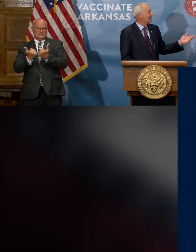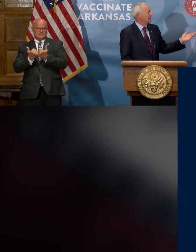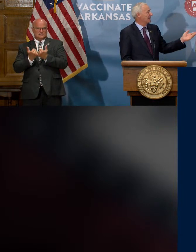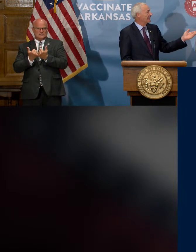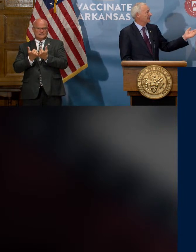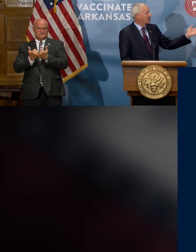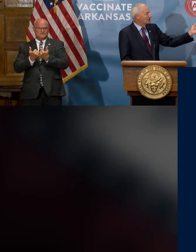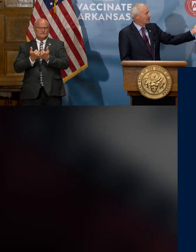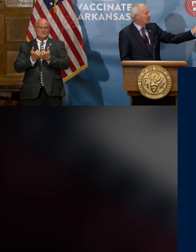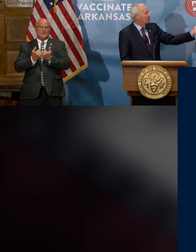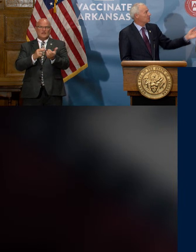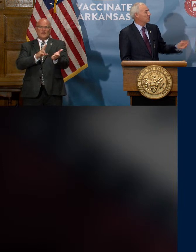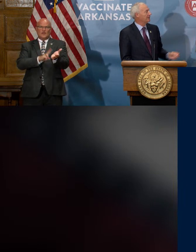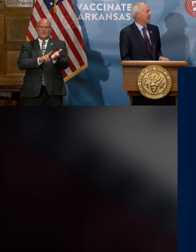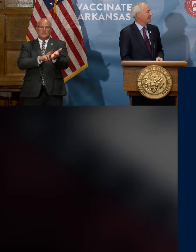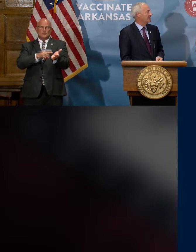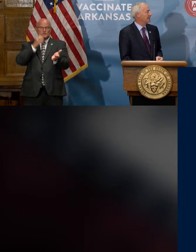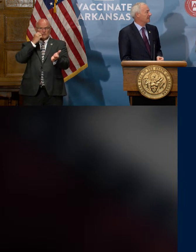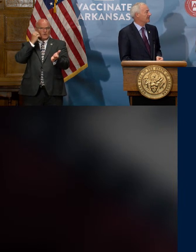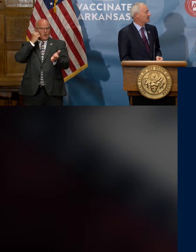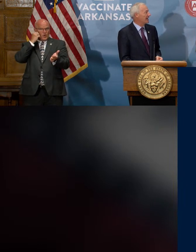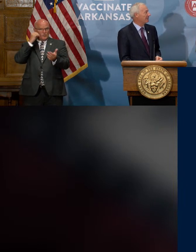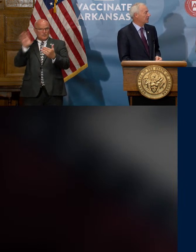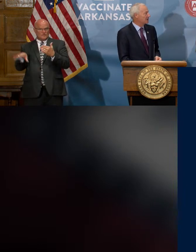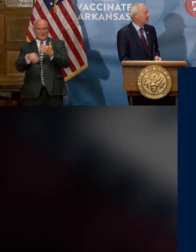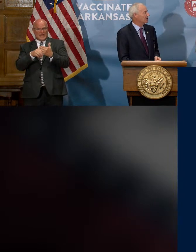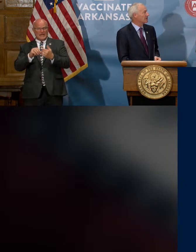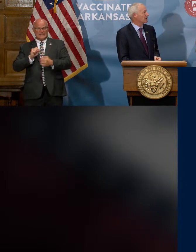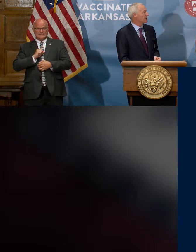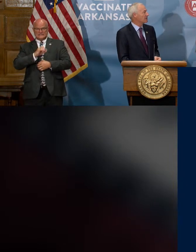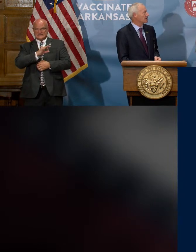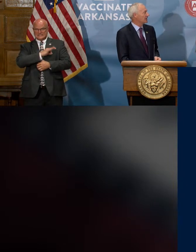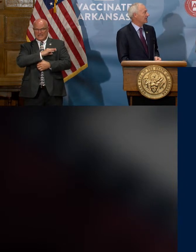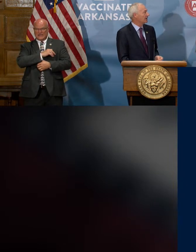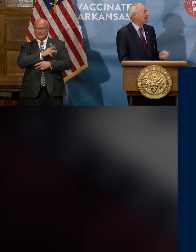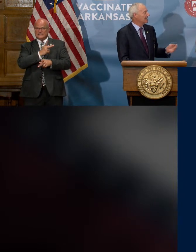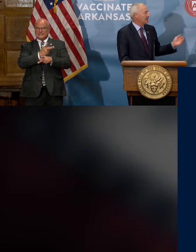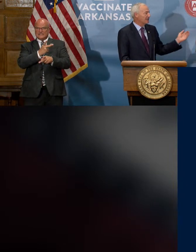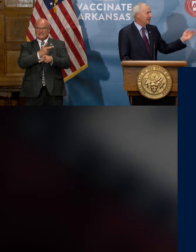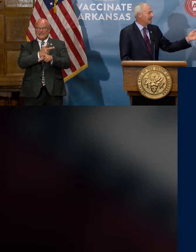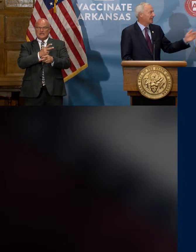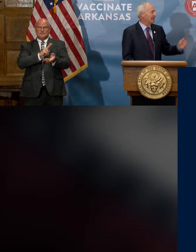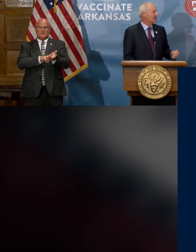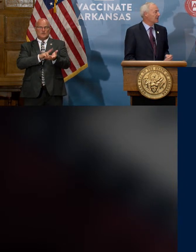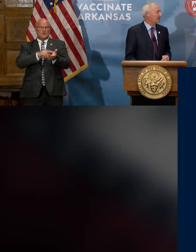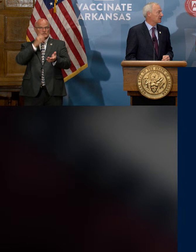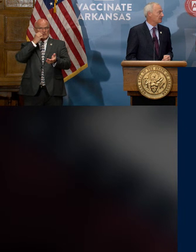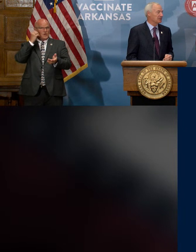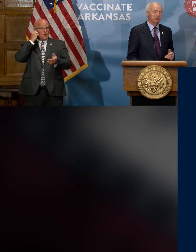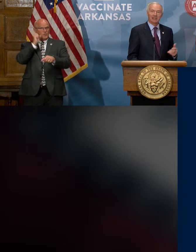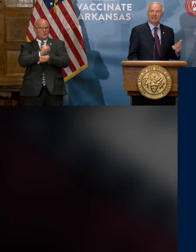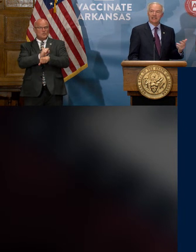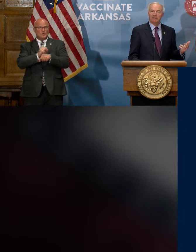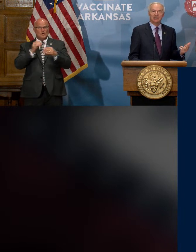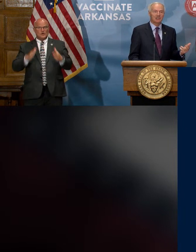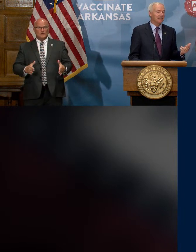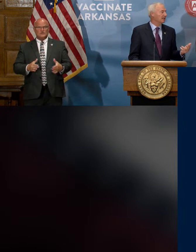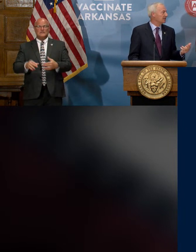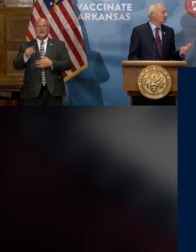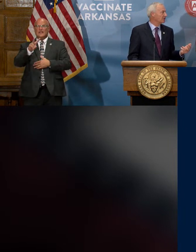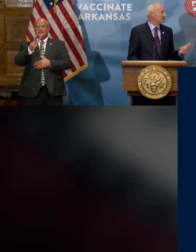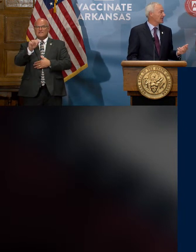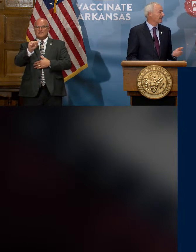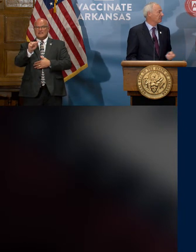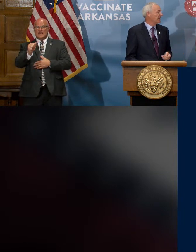agency. The nursing homes, we've added staff retention assistants there. The VA has stepped up to the plate, giving us